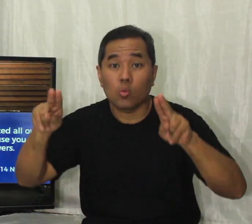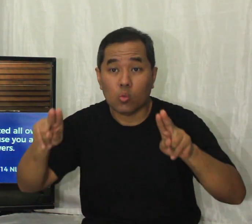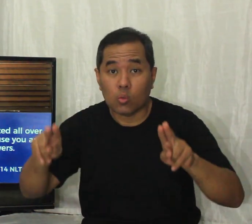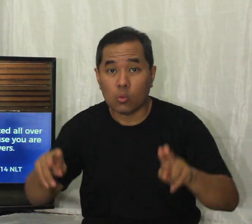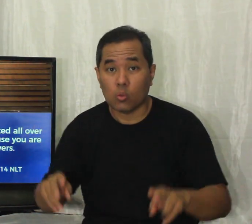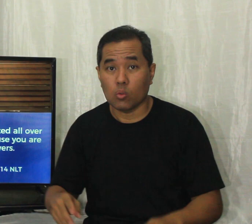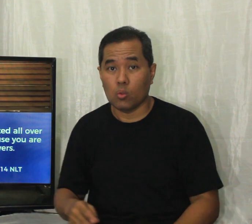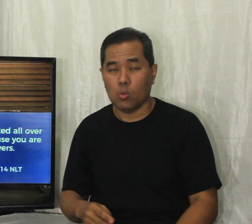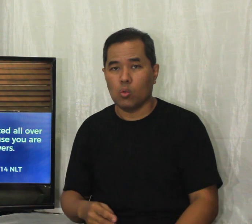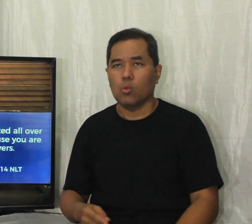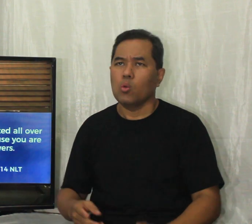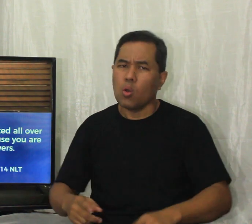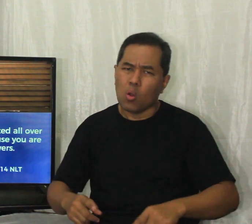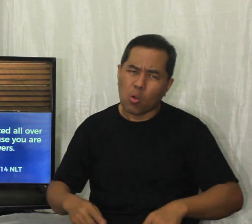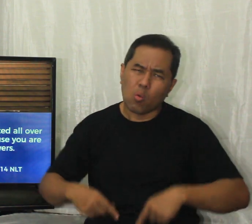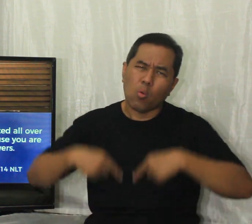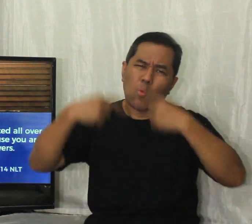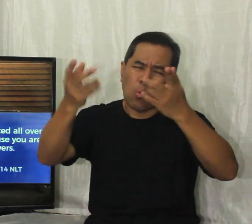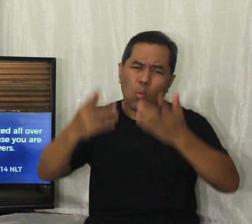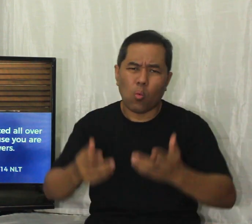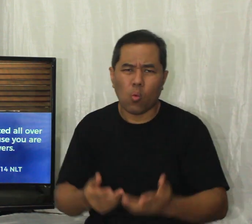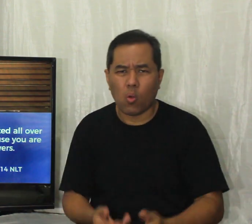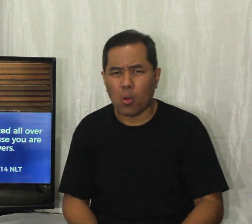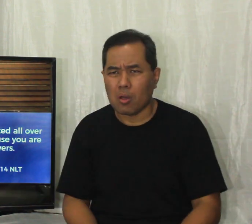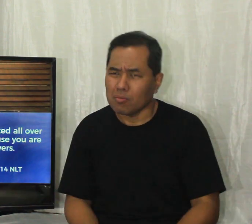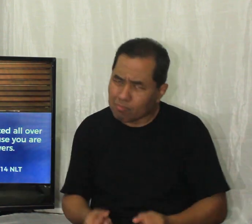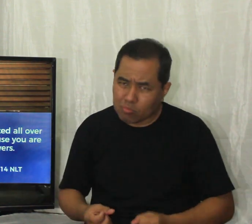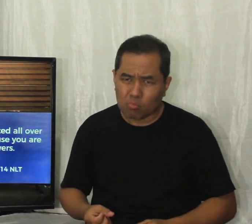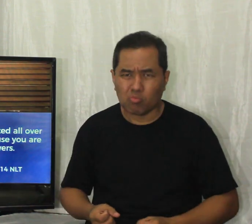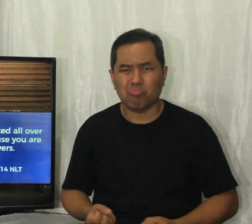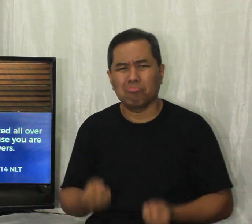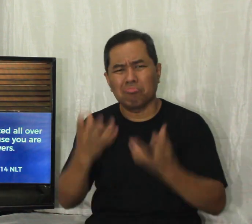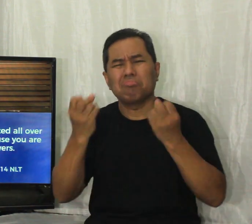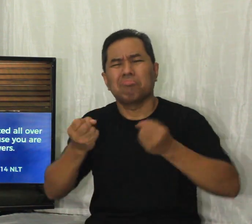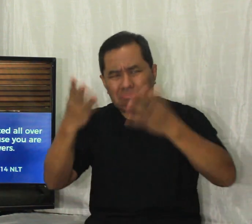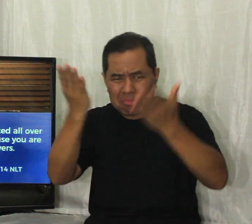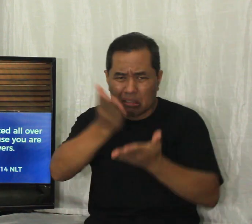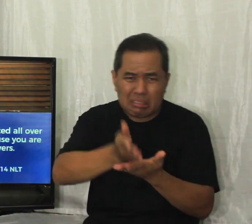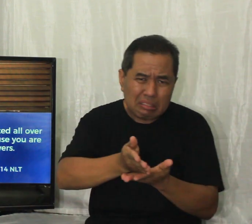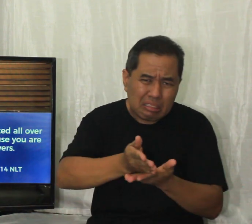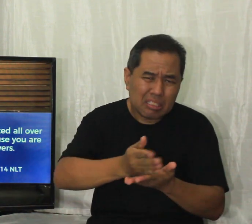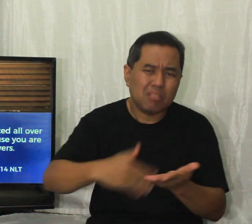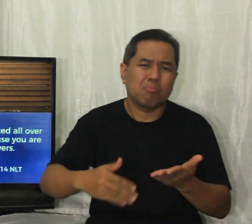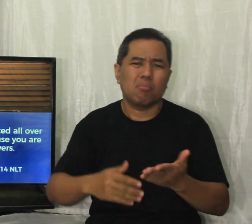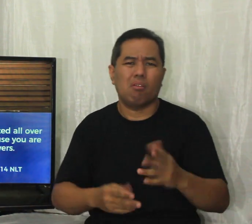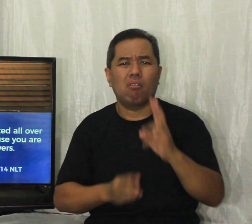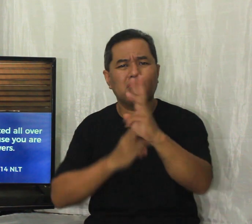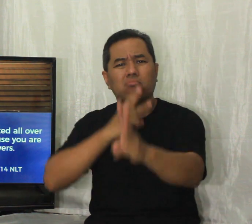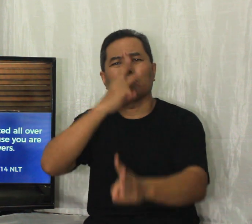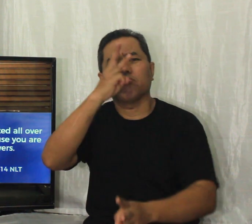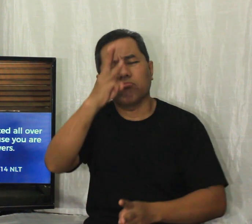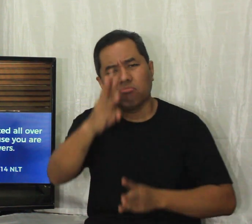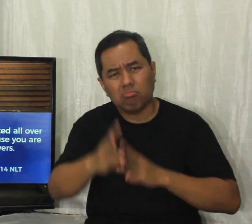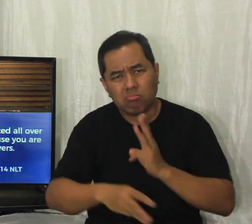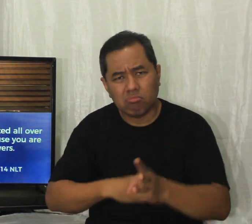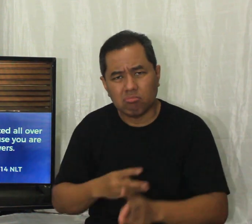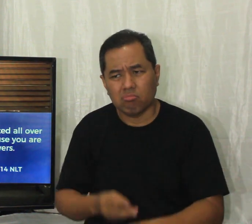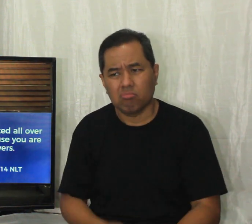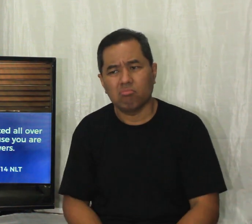the ends of the earth. The reason right now where we are is because the gospel reached